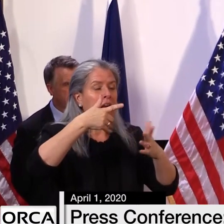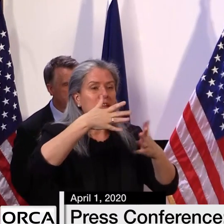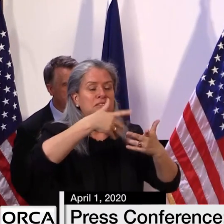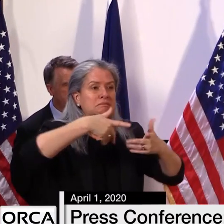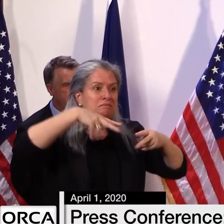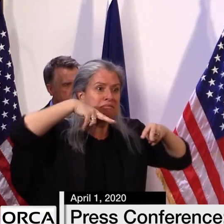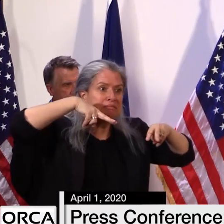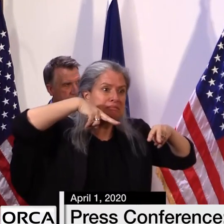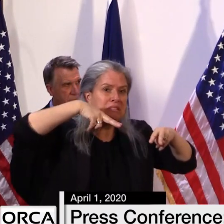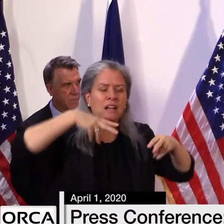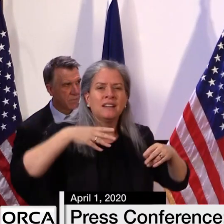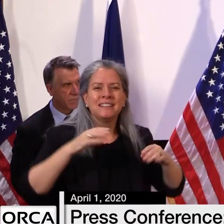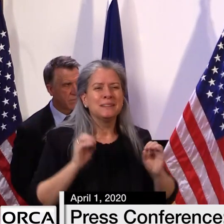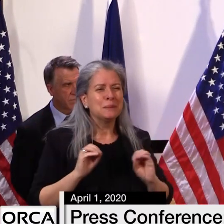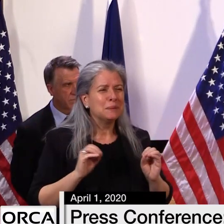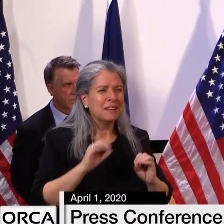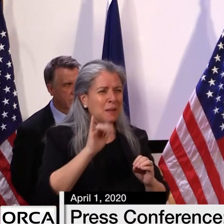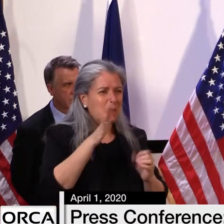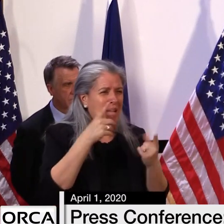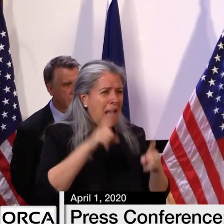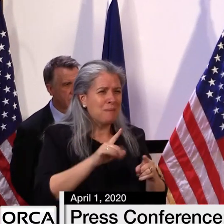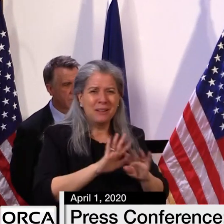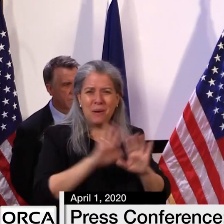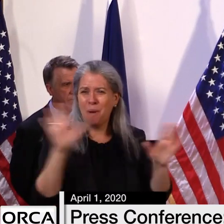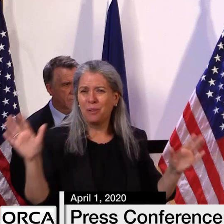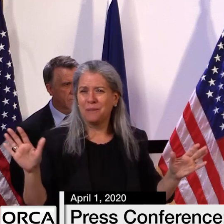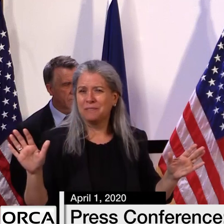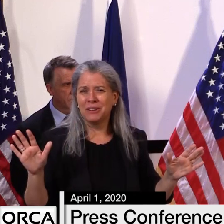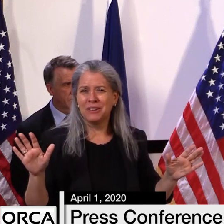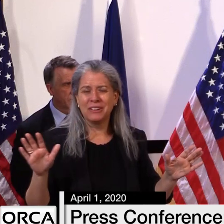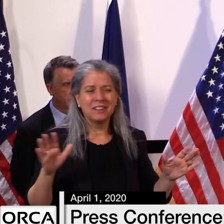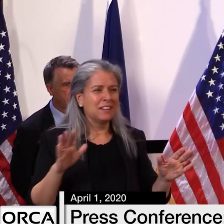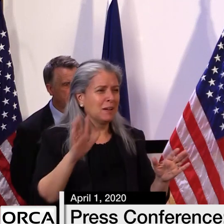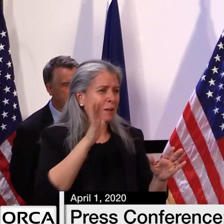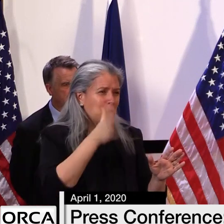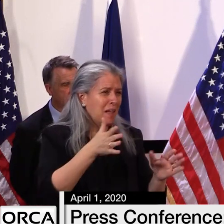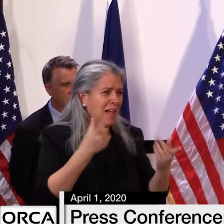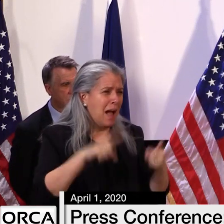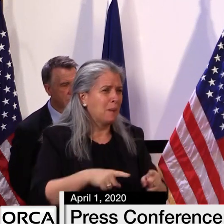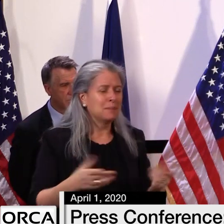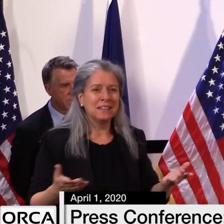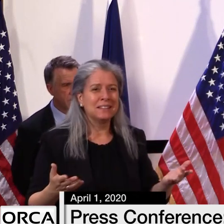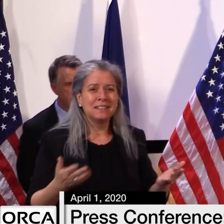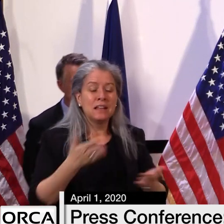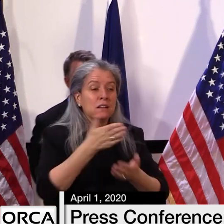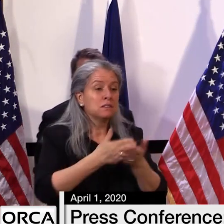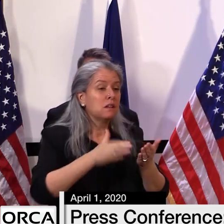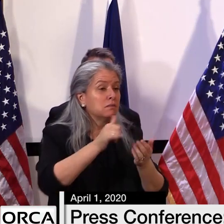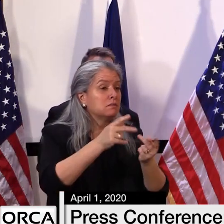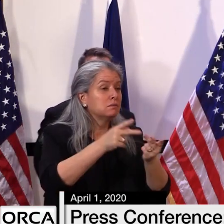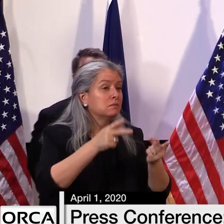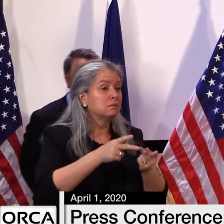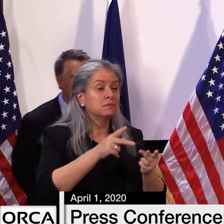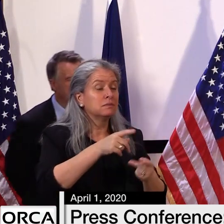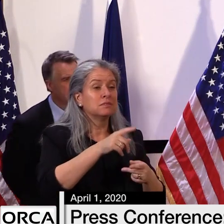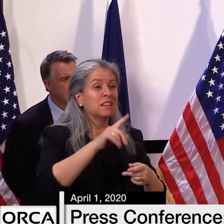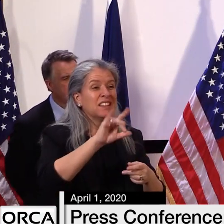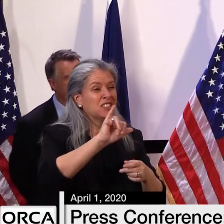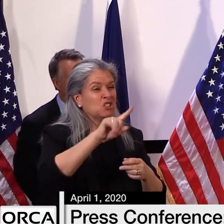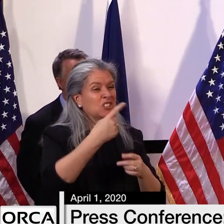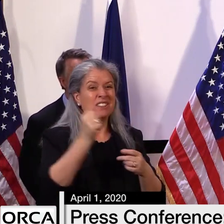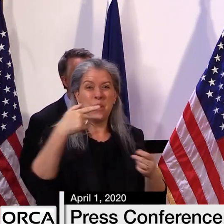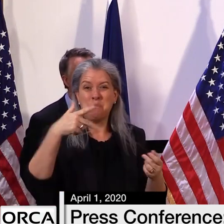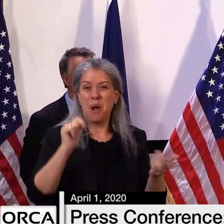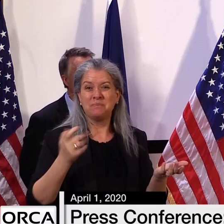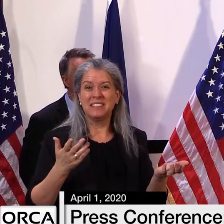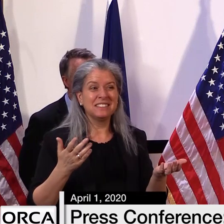going to see more and more, not only in Vermont, but across the nation. Some of these facilities actually are just living communities.